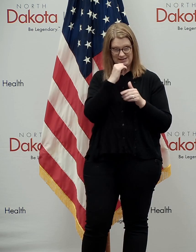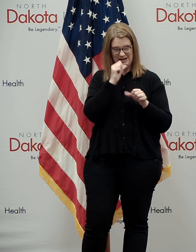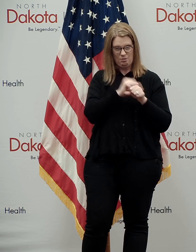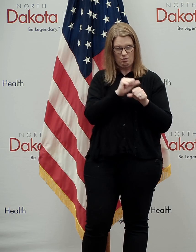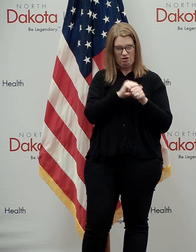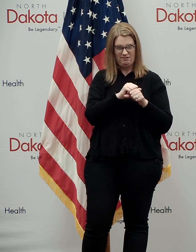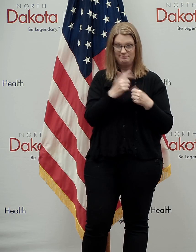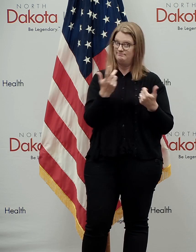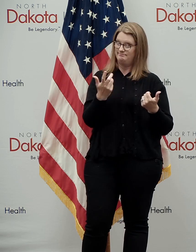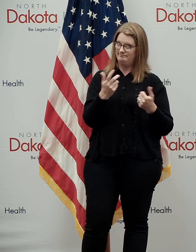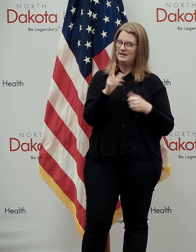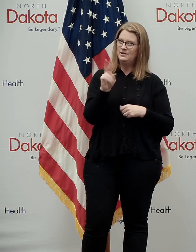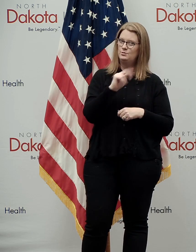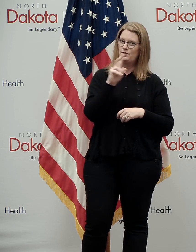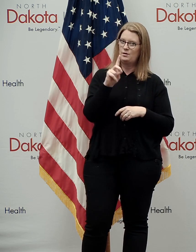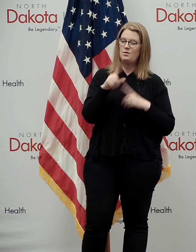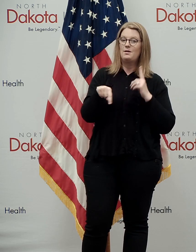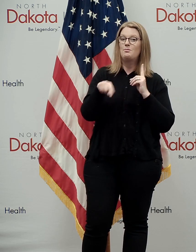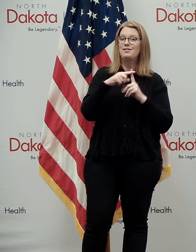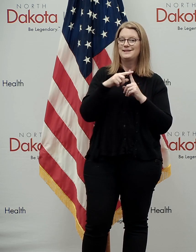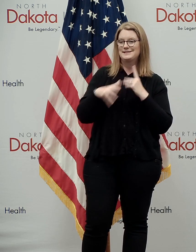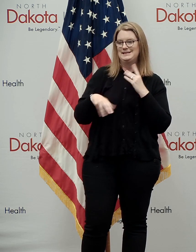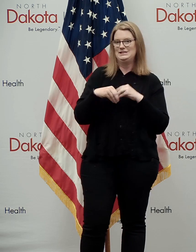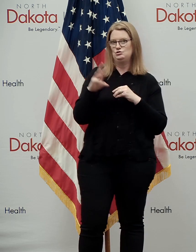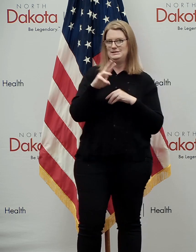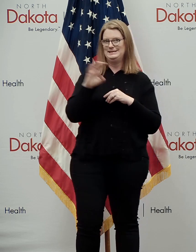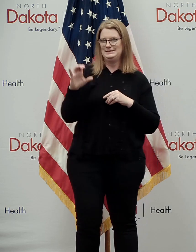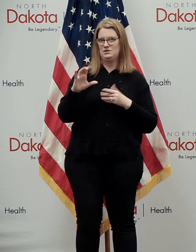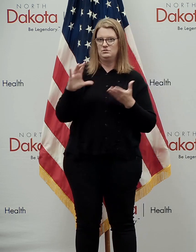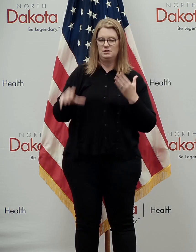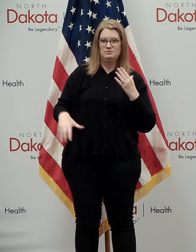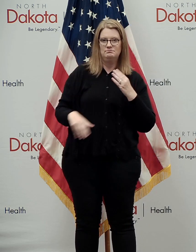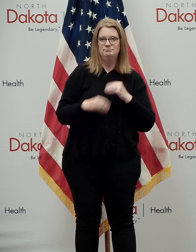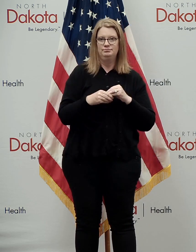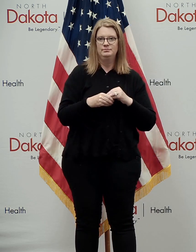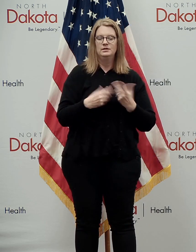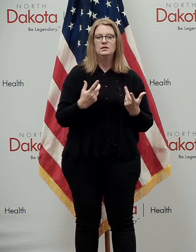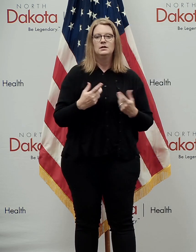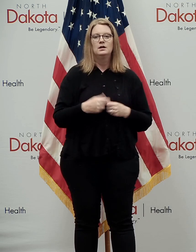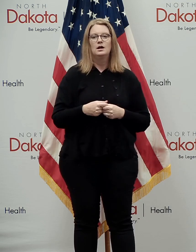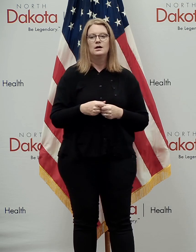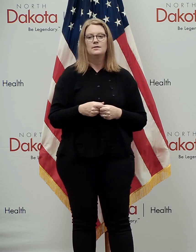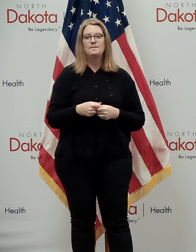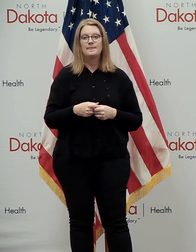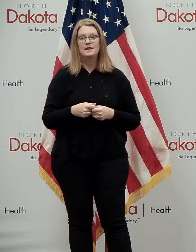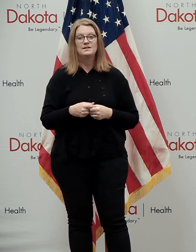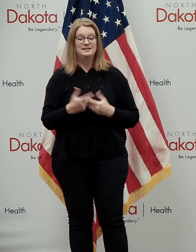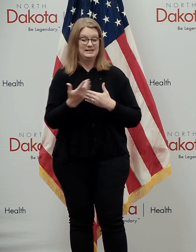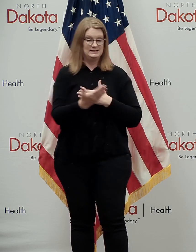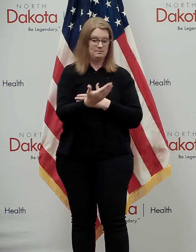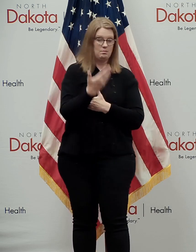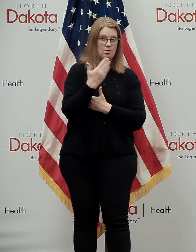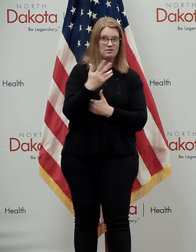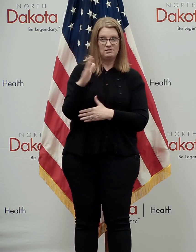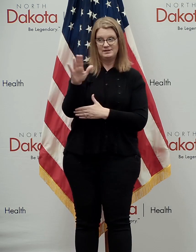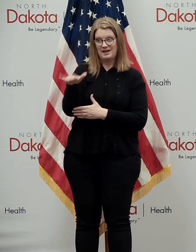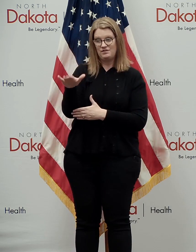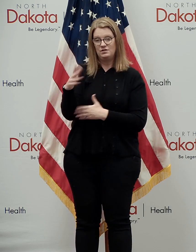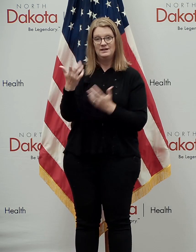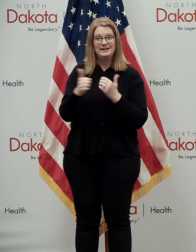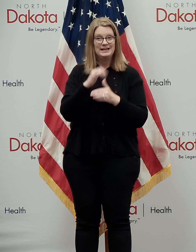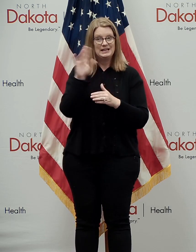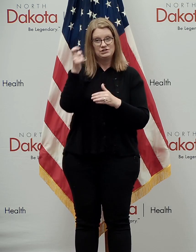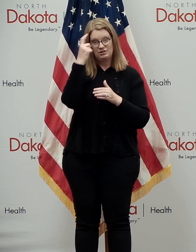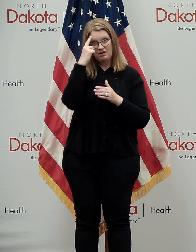the 600. It appears that from this morning through this afternoon, every governor in every